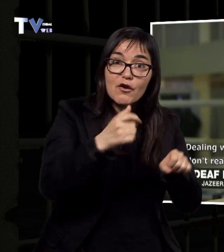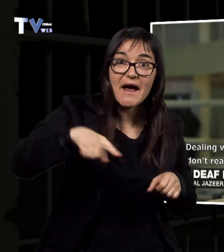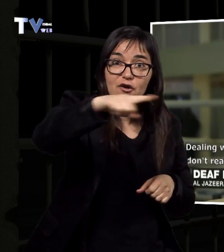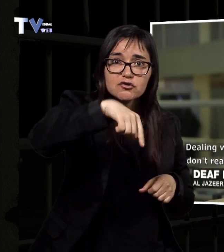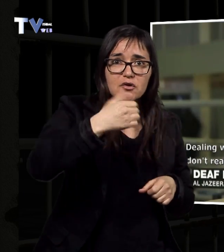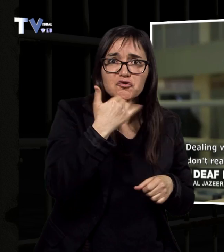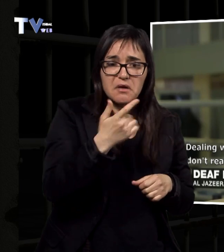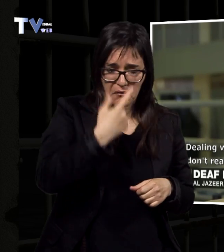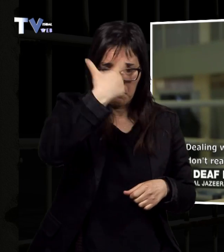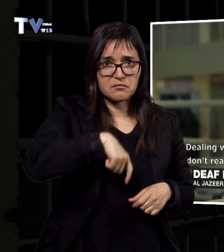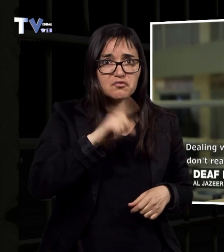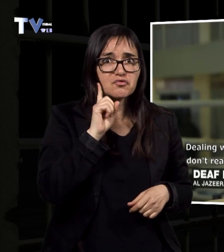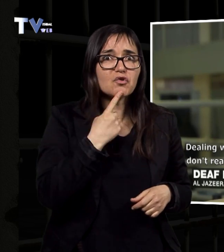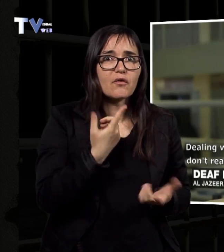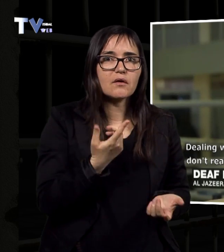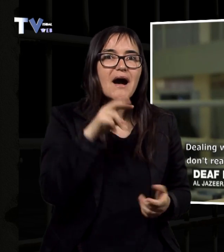they don't